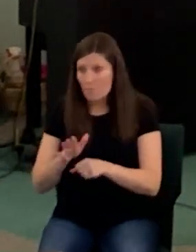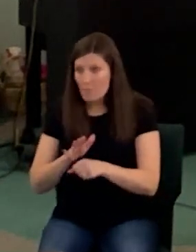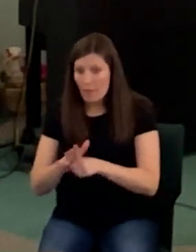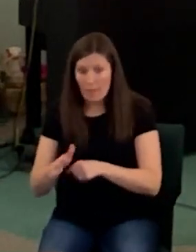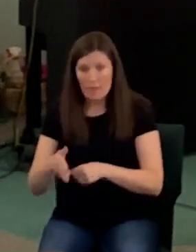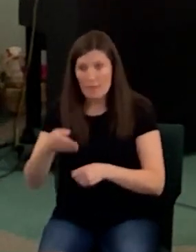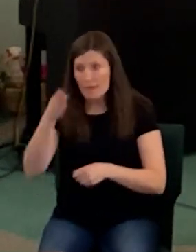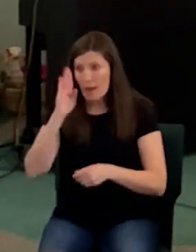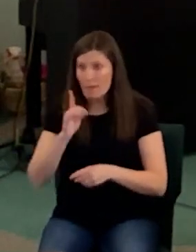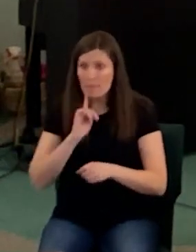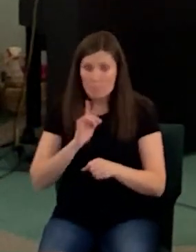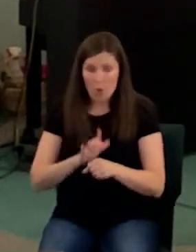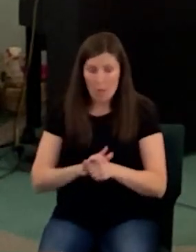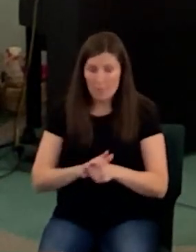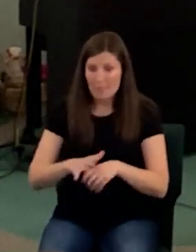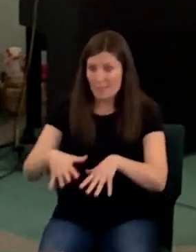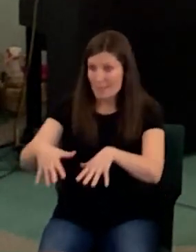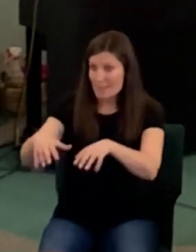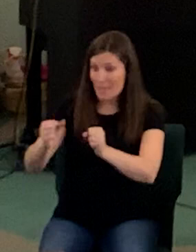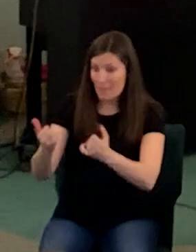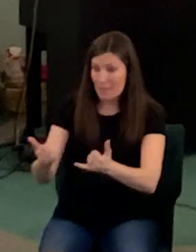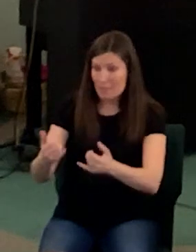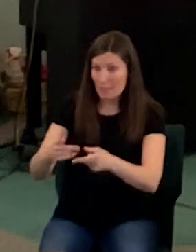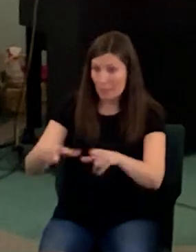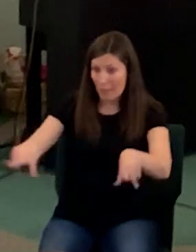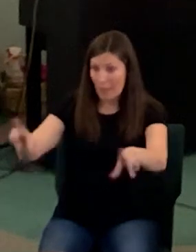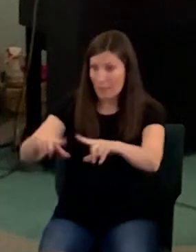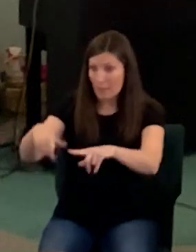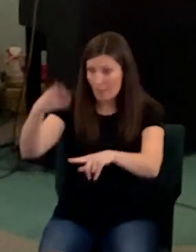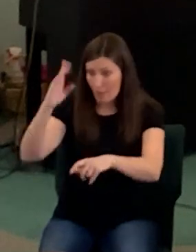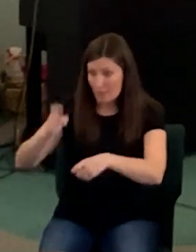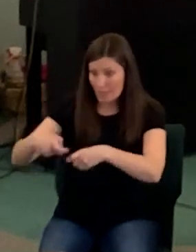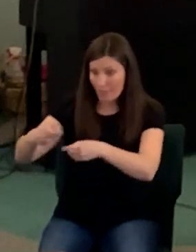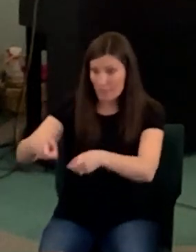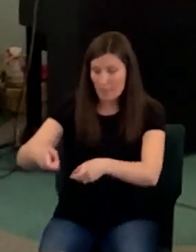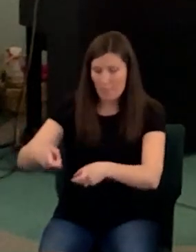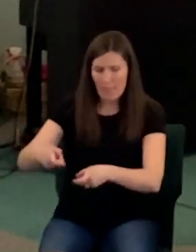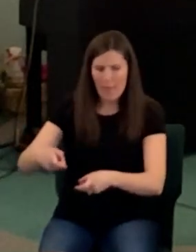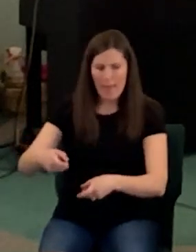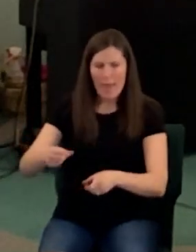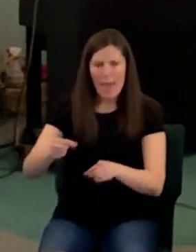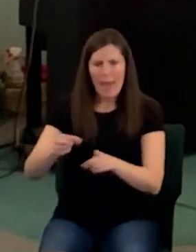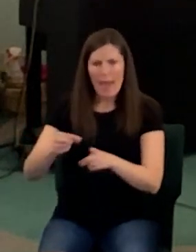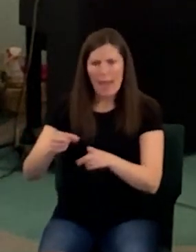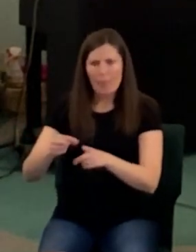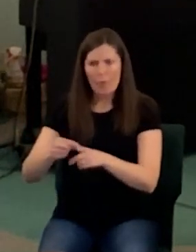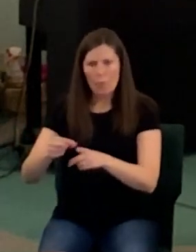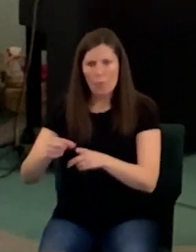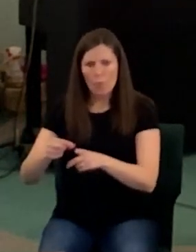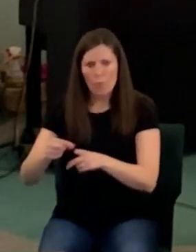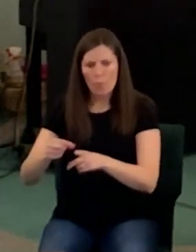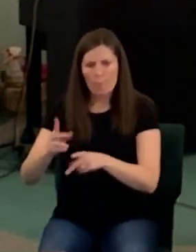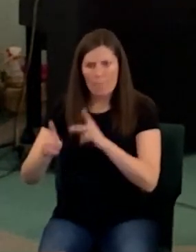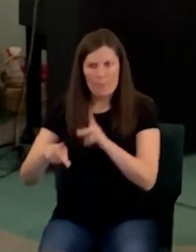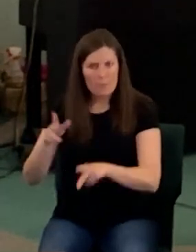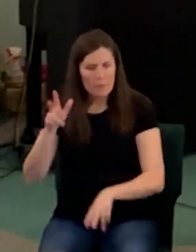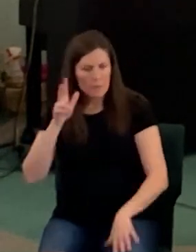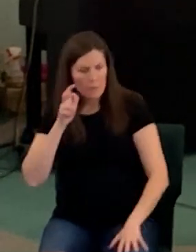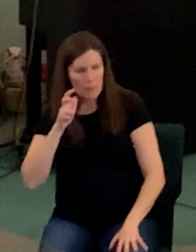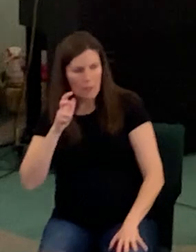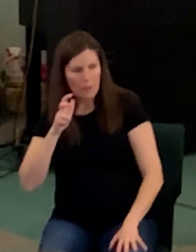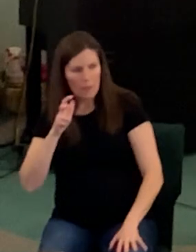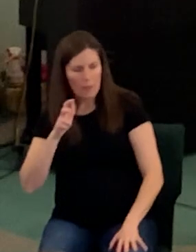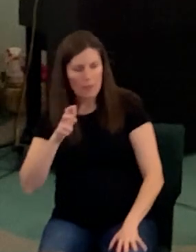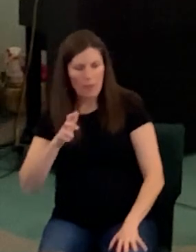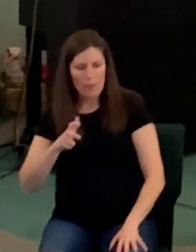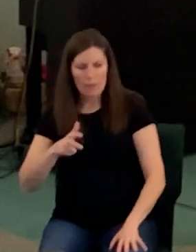to them to take this land that he has given to them. And word gets out that there is this God that is with this unique group of